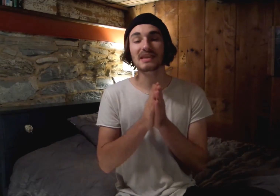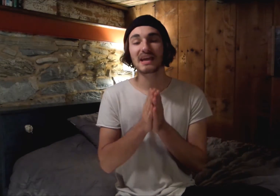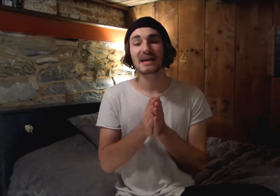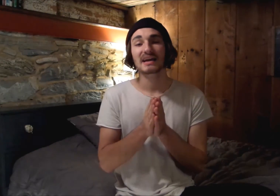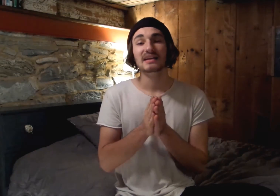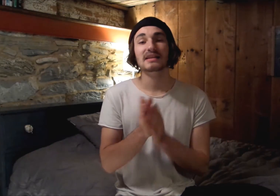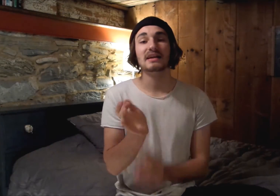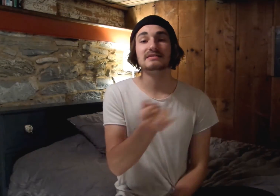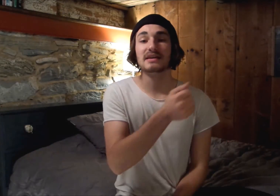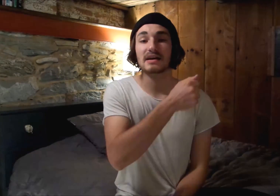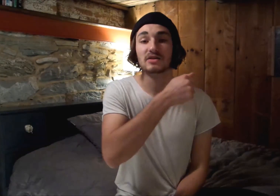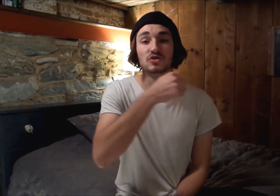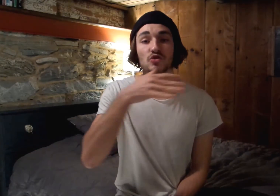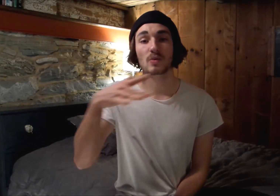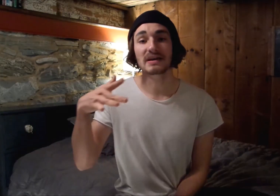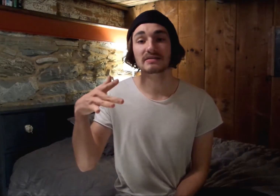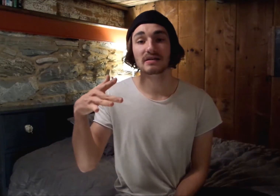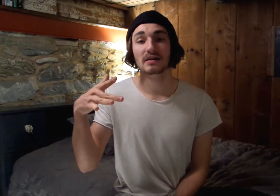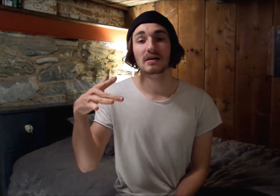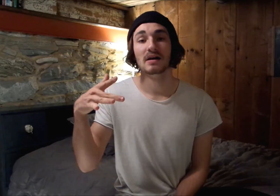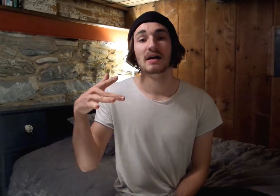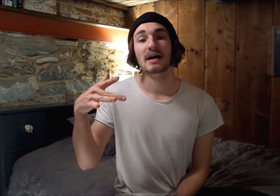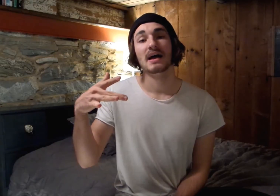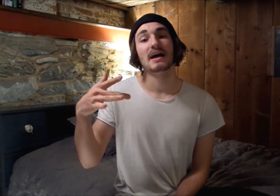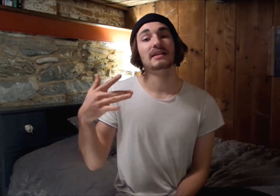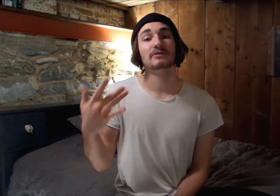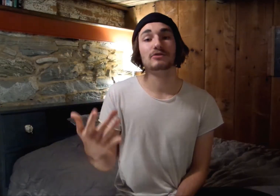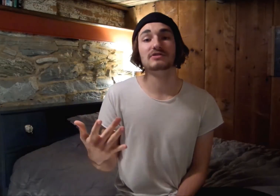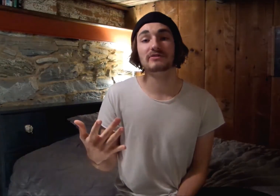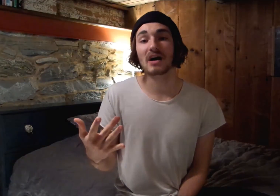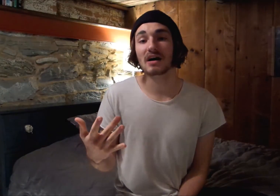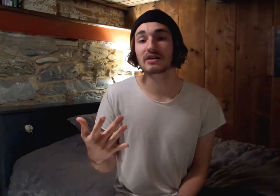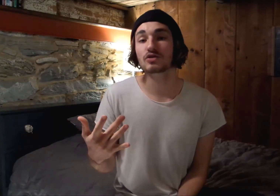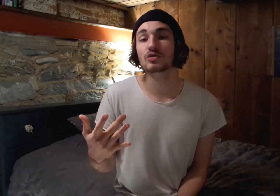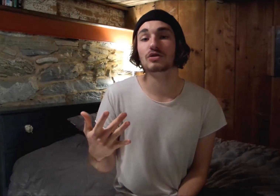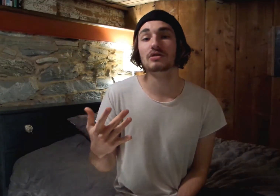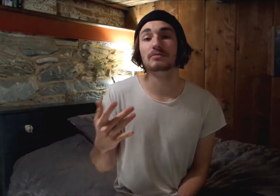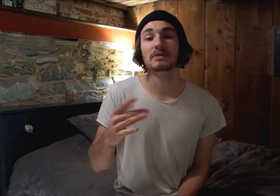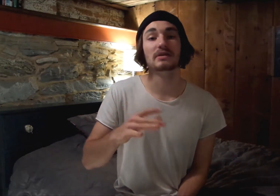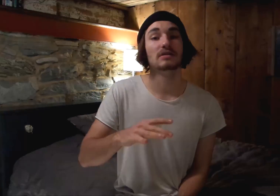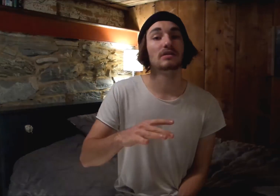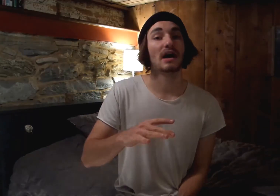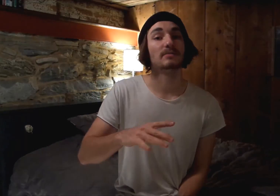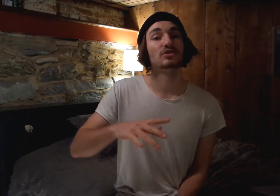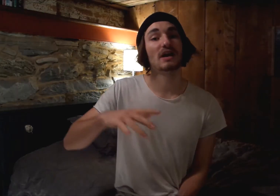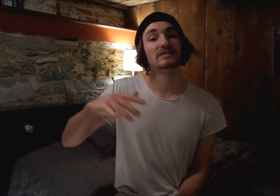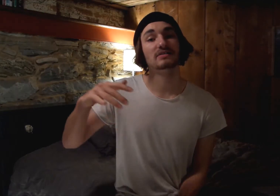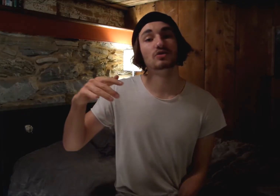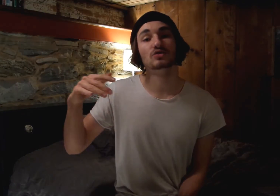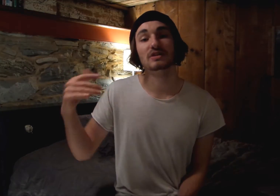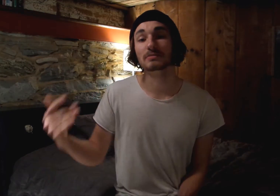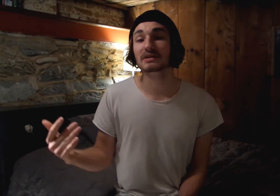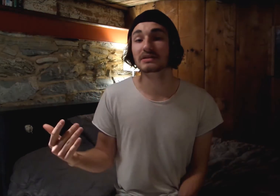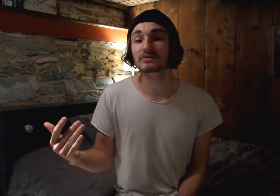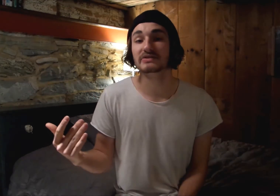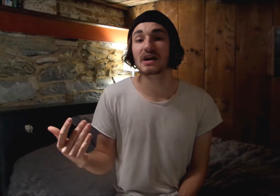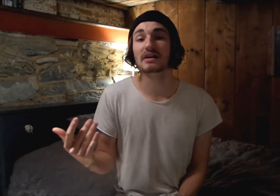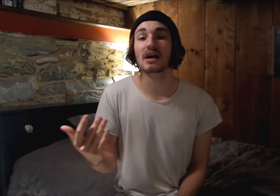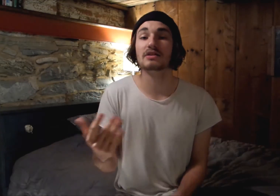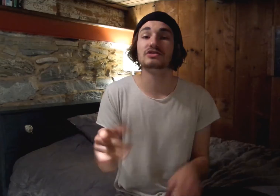you love. Then I say sweet, and then for divine you could be abstract and use a completely different sign. I just